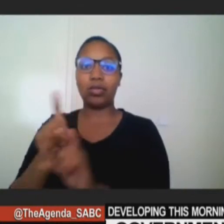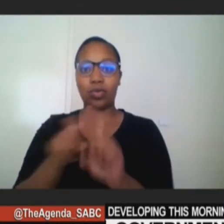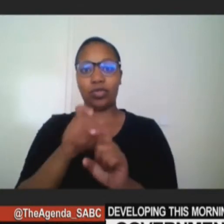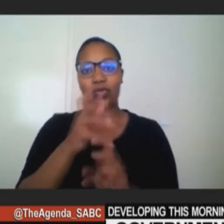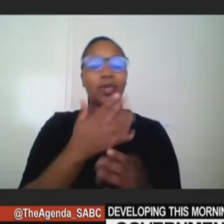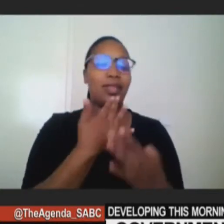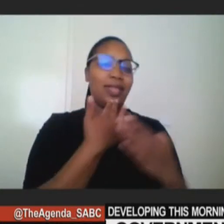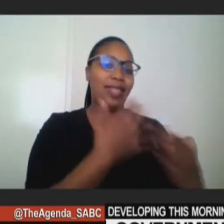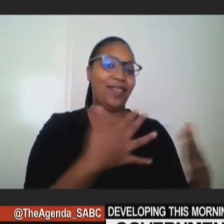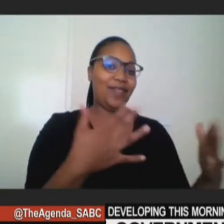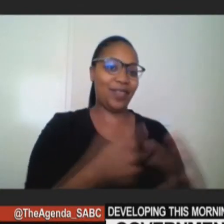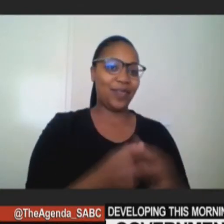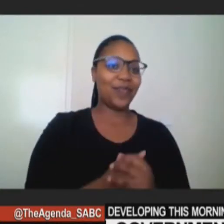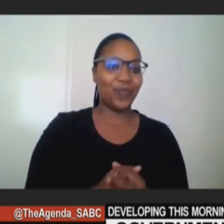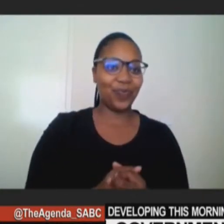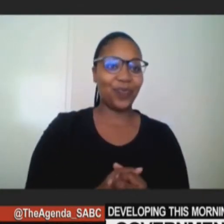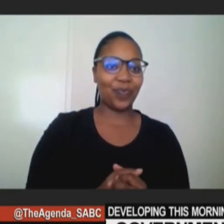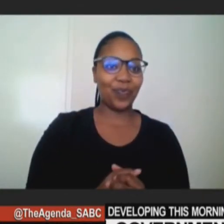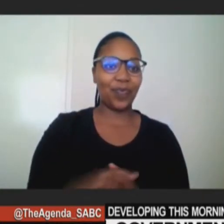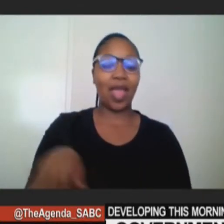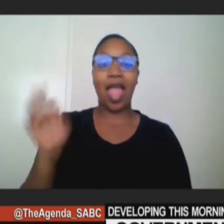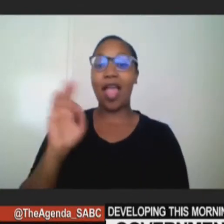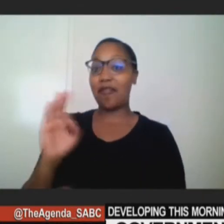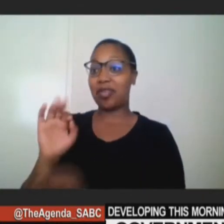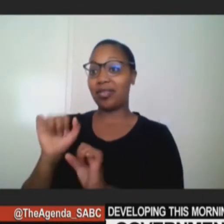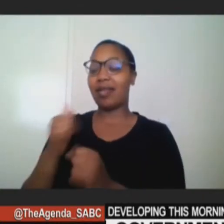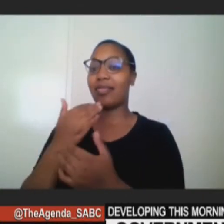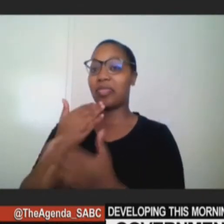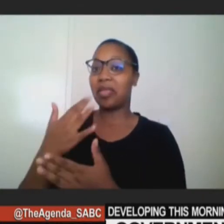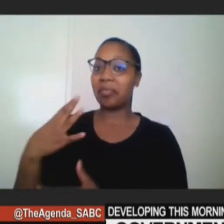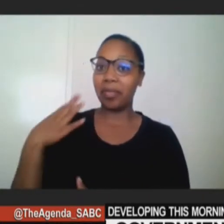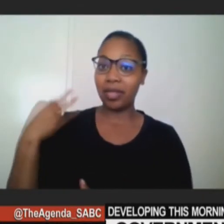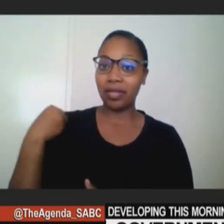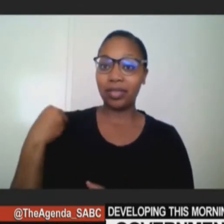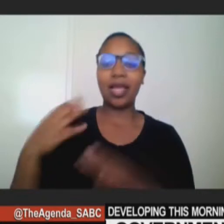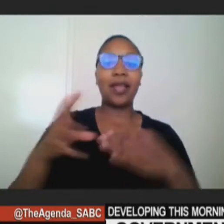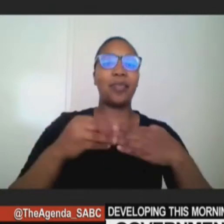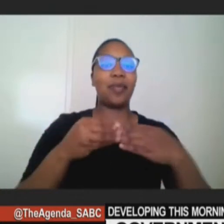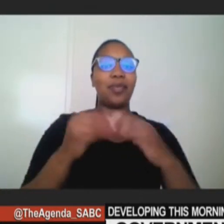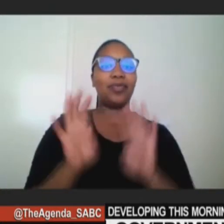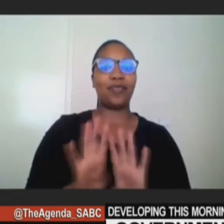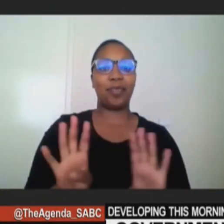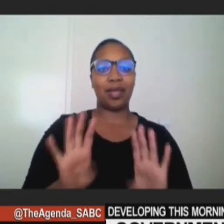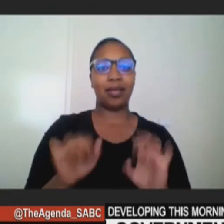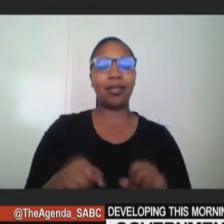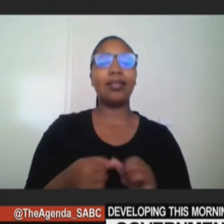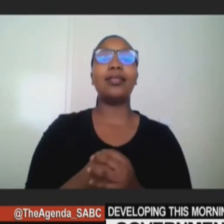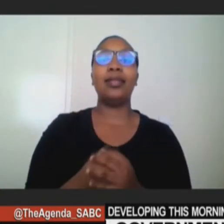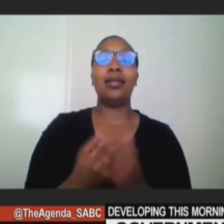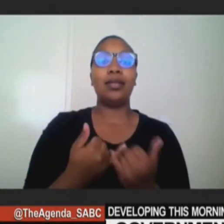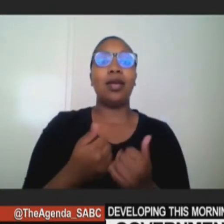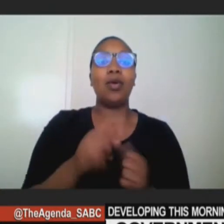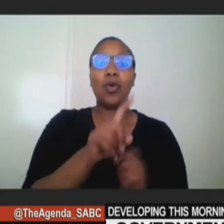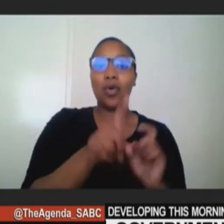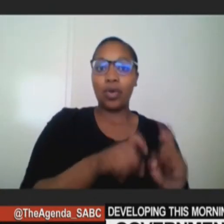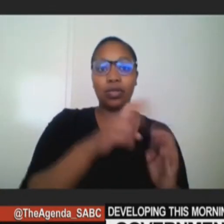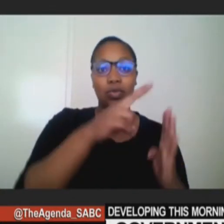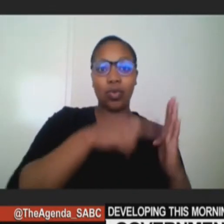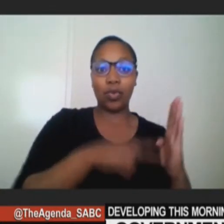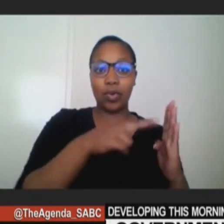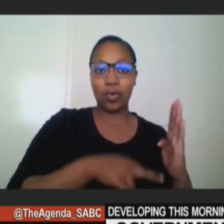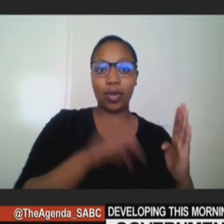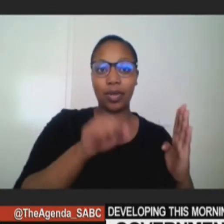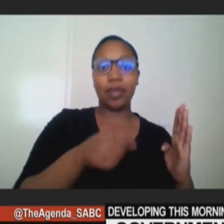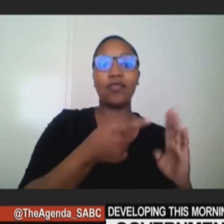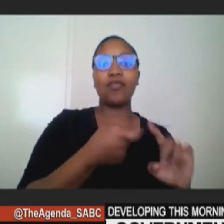Thanks, Minister and members of the panel. I'm going to take the first batch of questions, which read as follows. The first question is from Catherine from